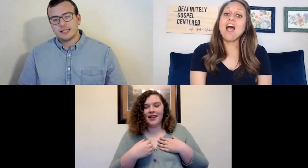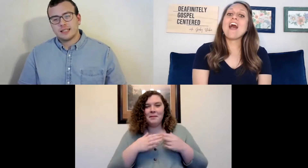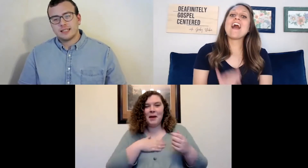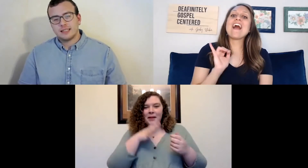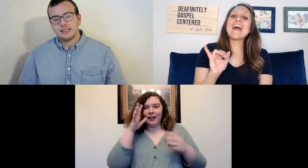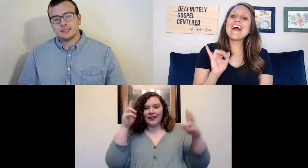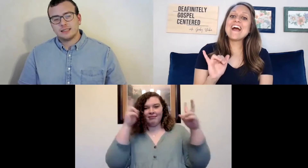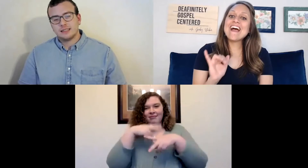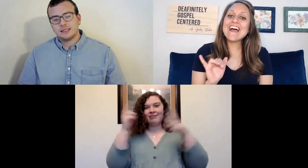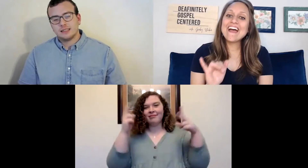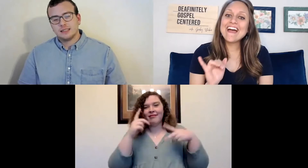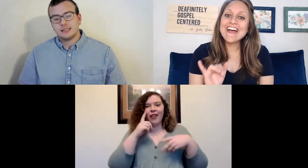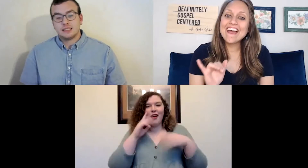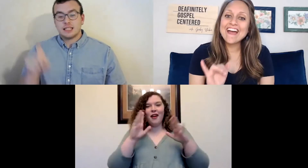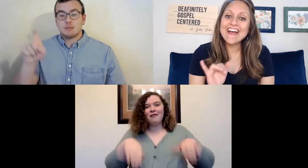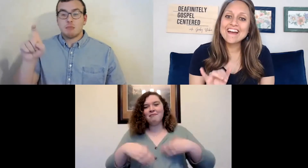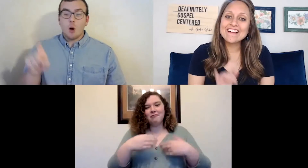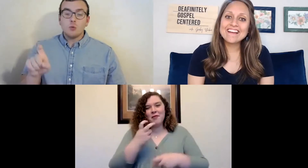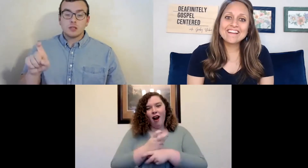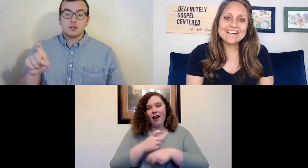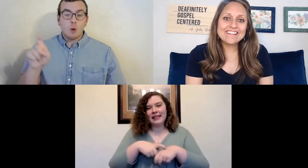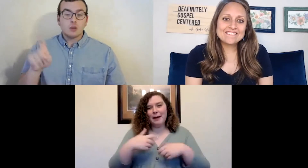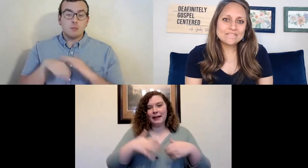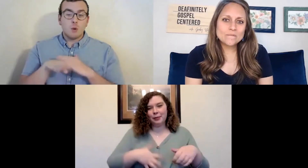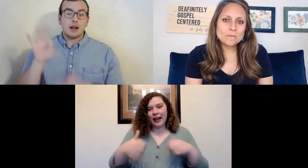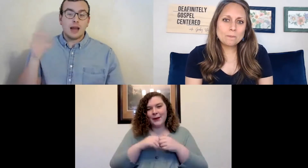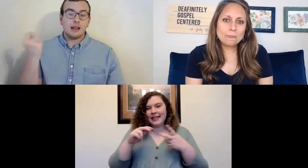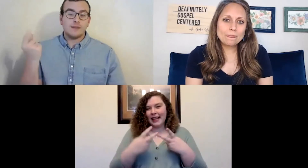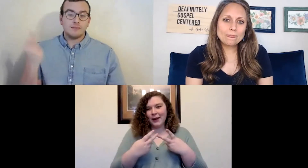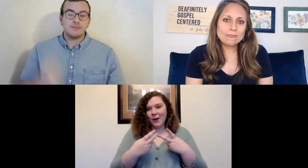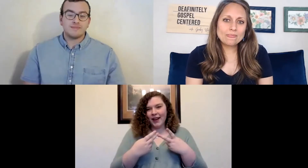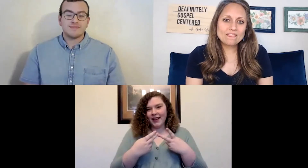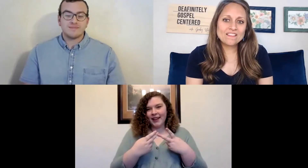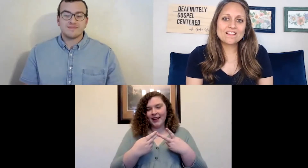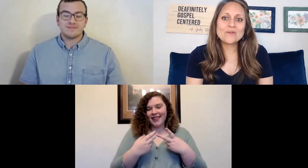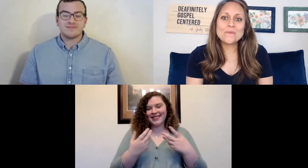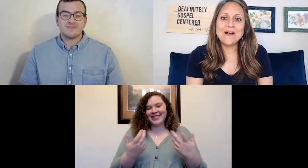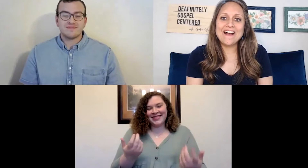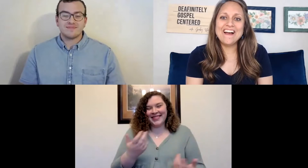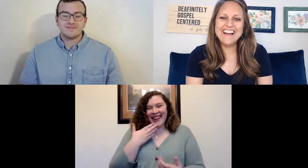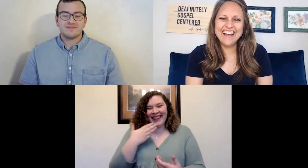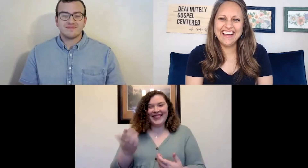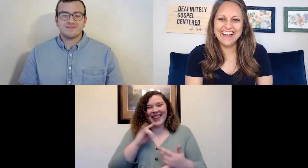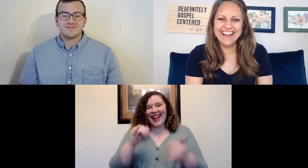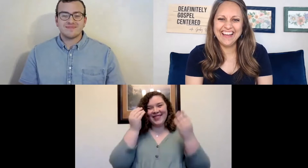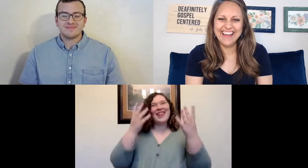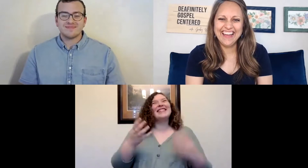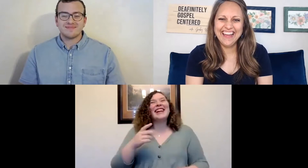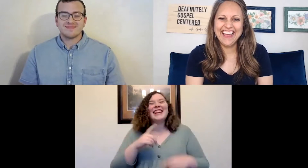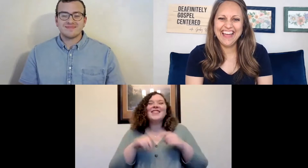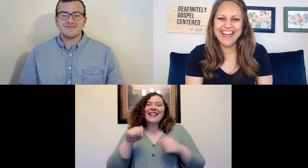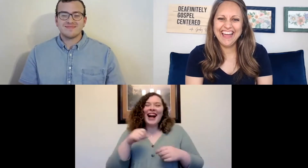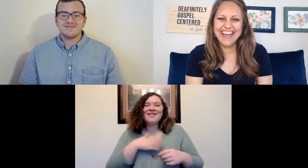really a surprise baby. I see. My parents were not planning on having me. They thought that they would have a hard time getting pregnant with a second